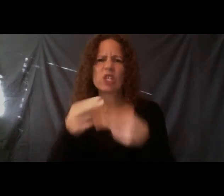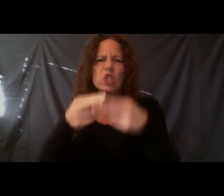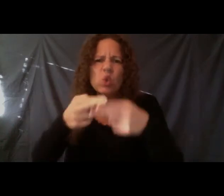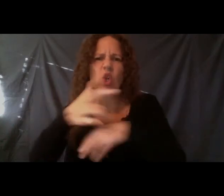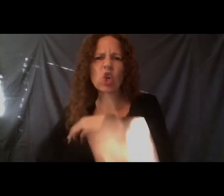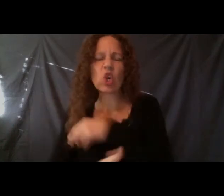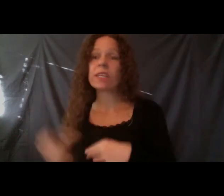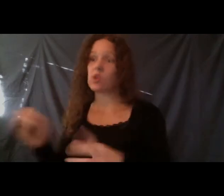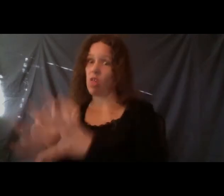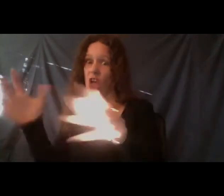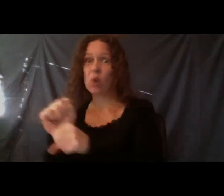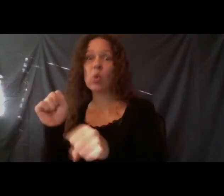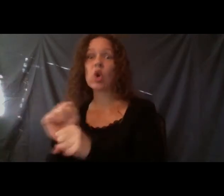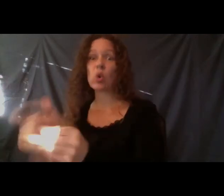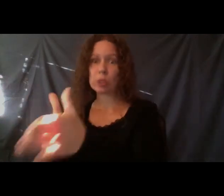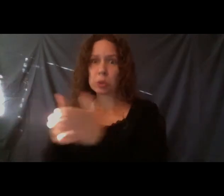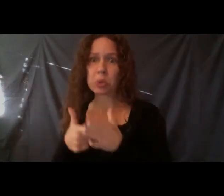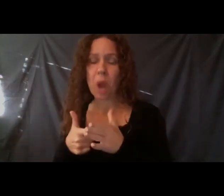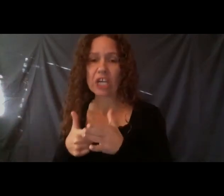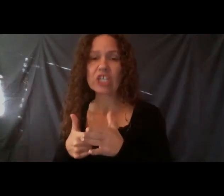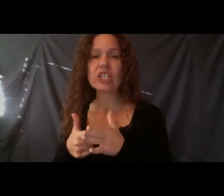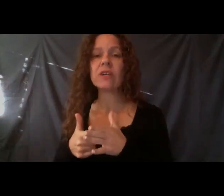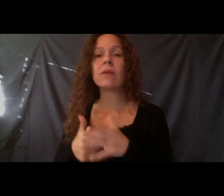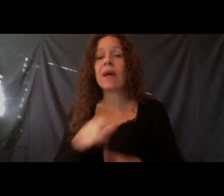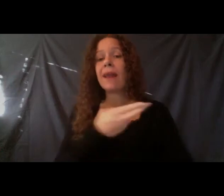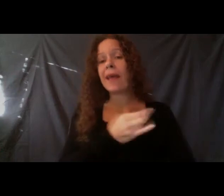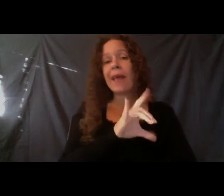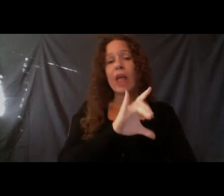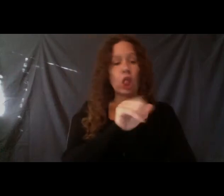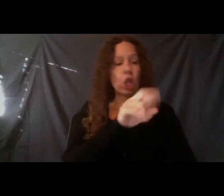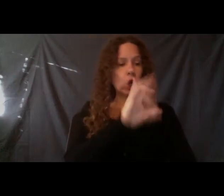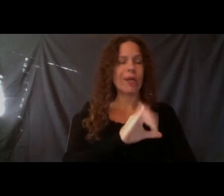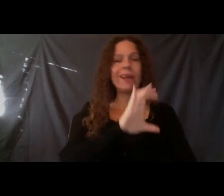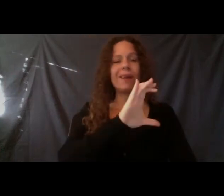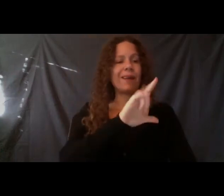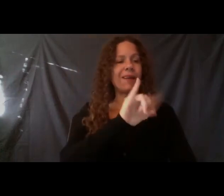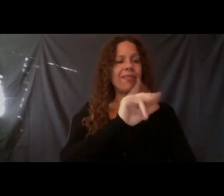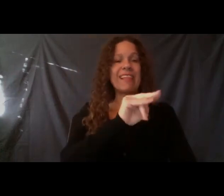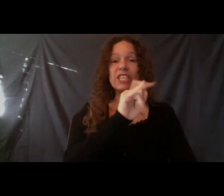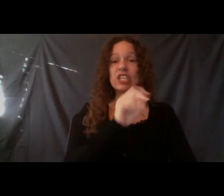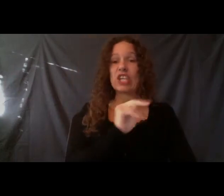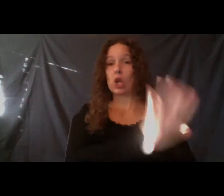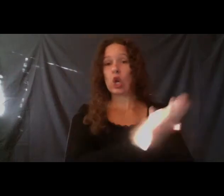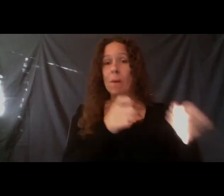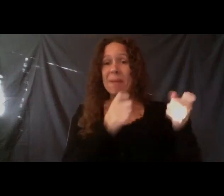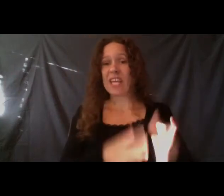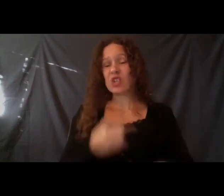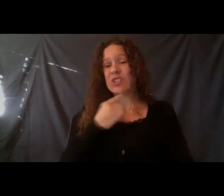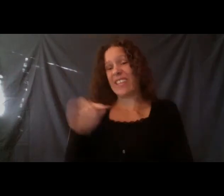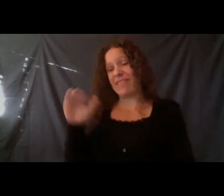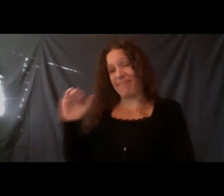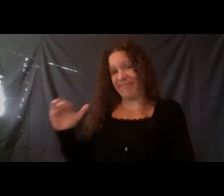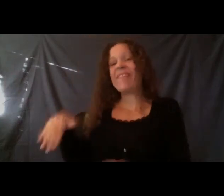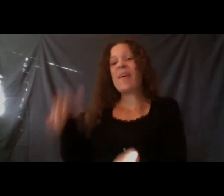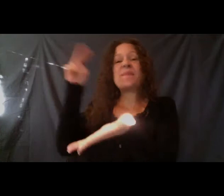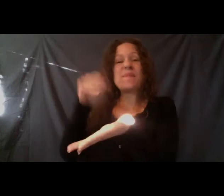party. And Robbie Mook said to him, who was Hillary Clinton's manager, said, you know, you're going to get millions of ideas and things you should do,